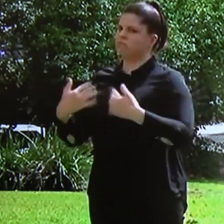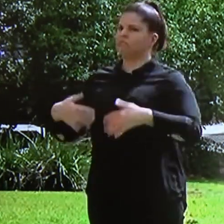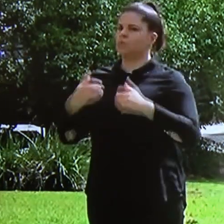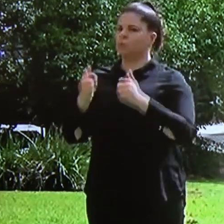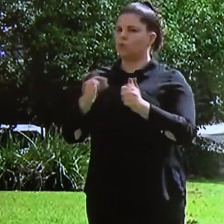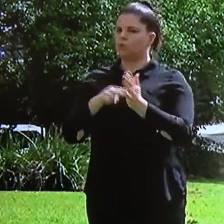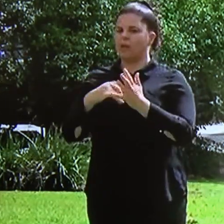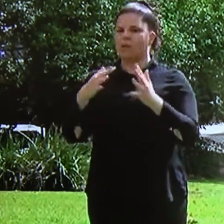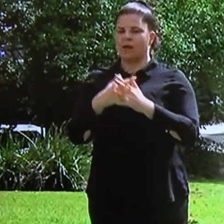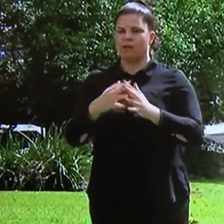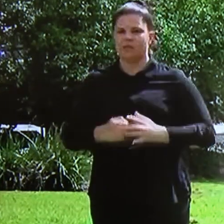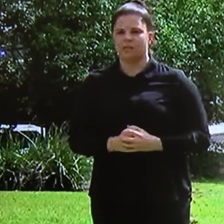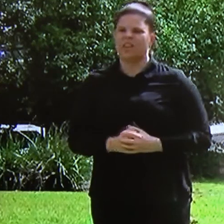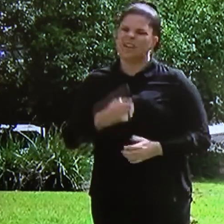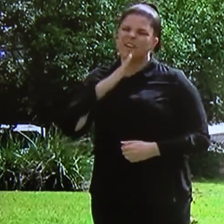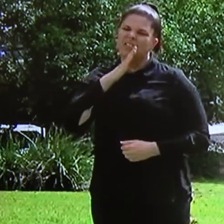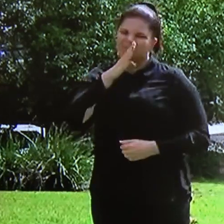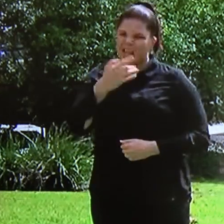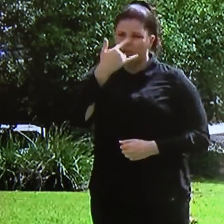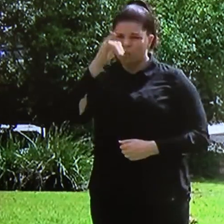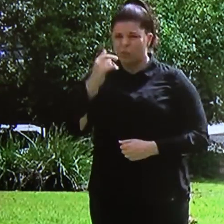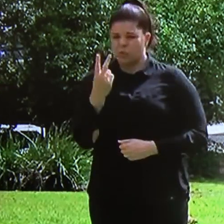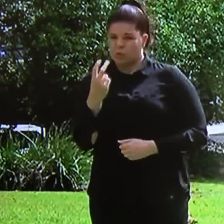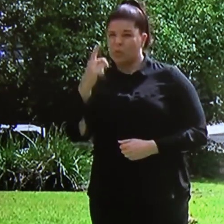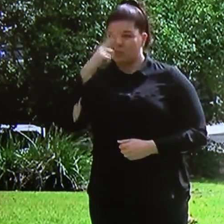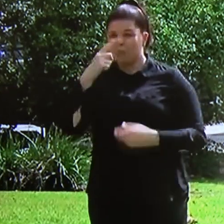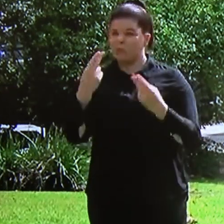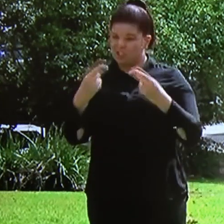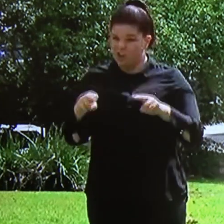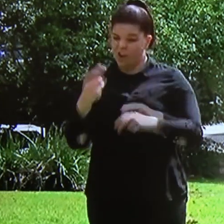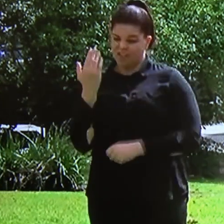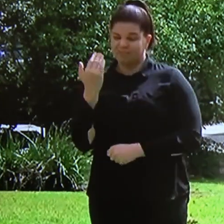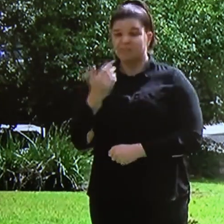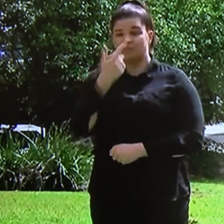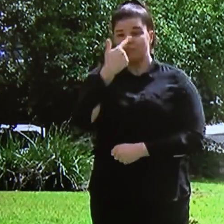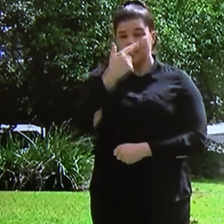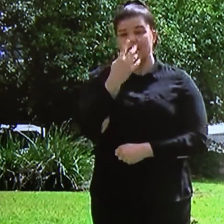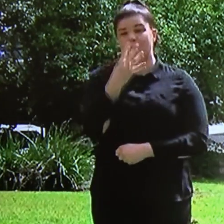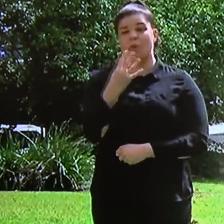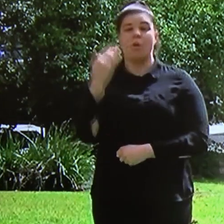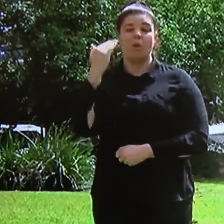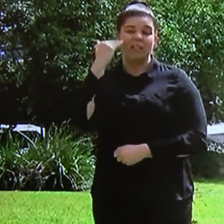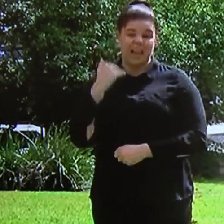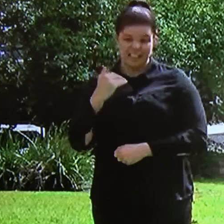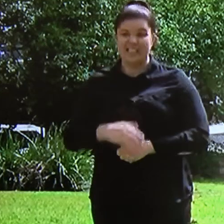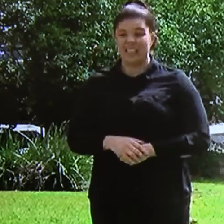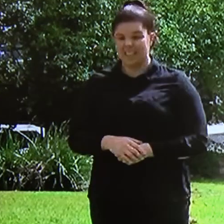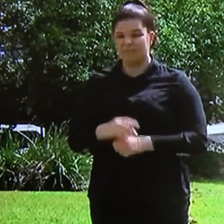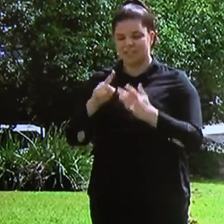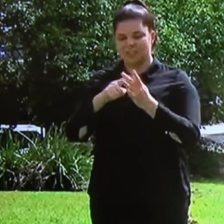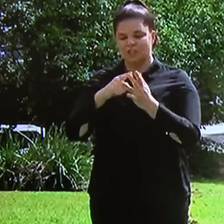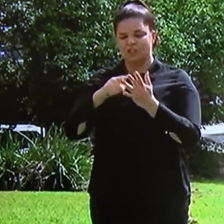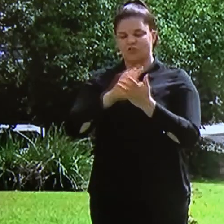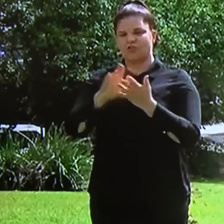Sadly, we've had 2 more deaths. A 74-year-old lady who passed away in John Hunter